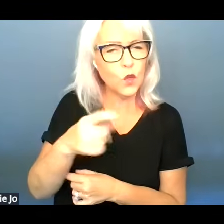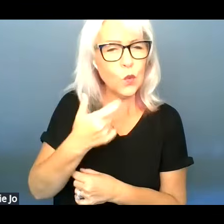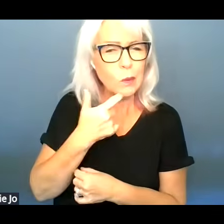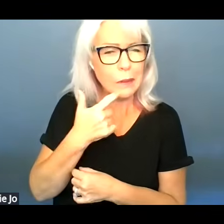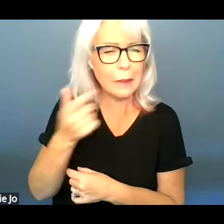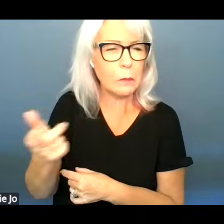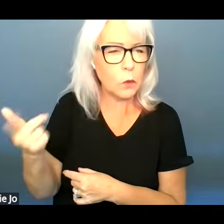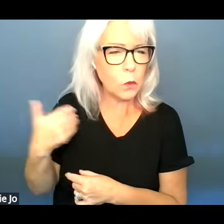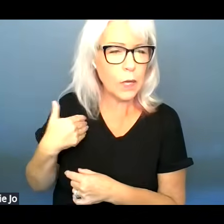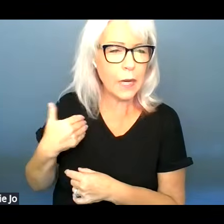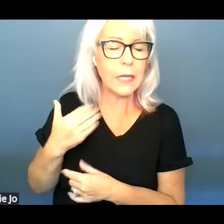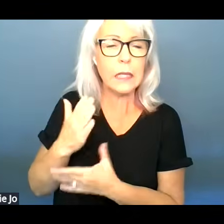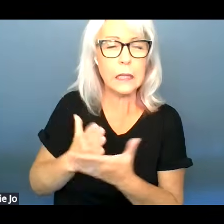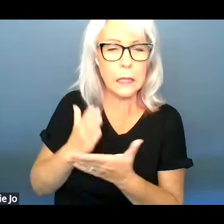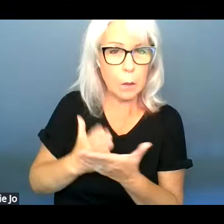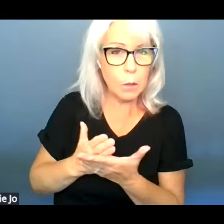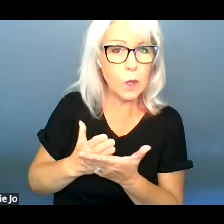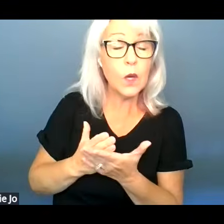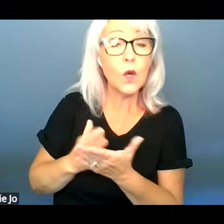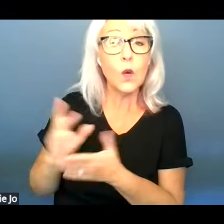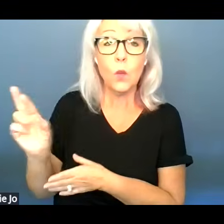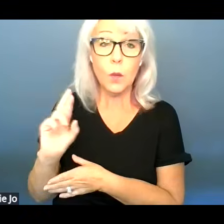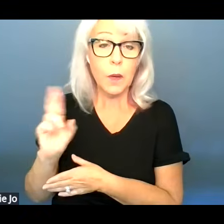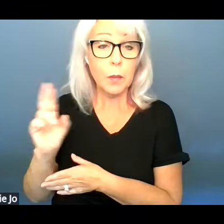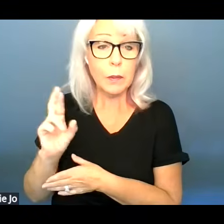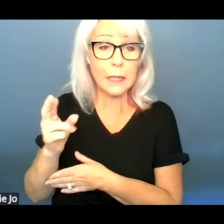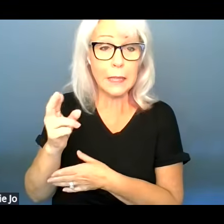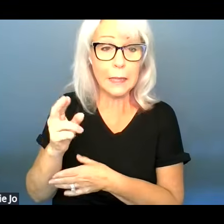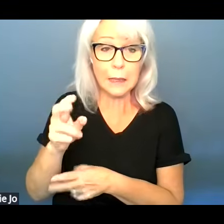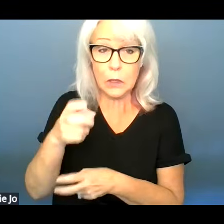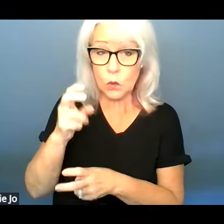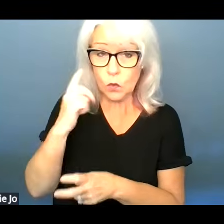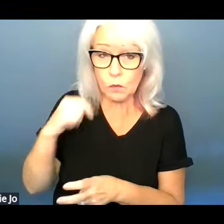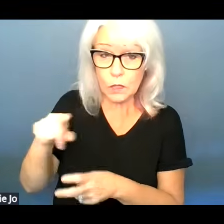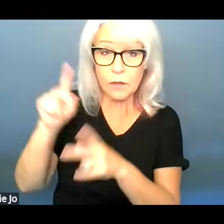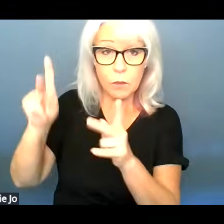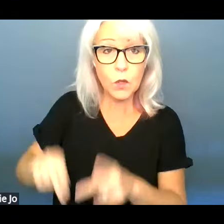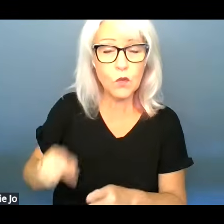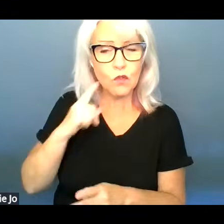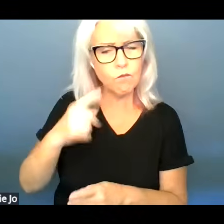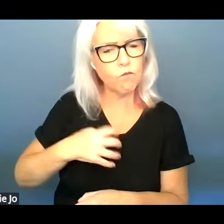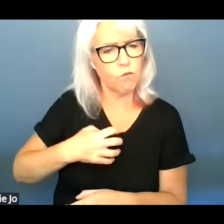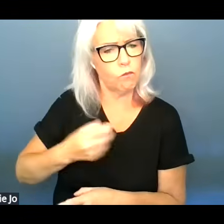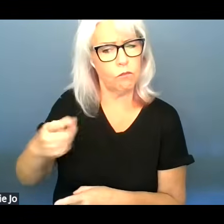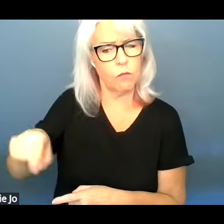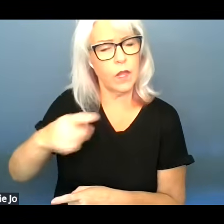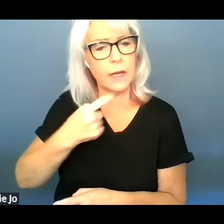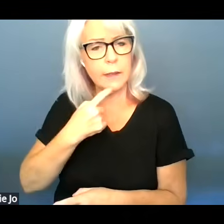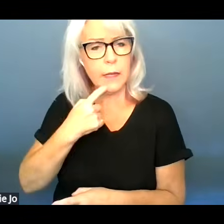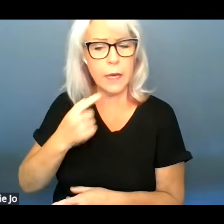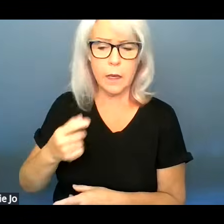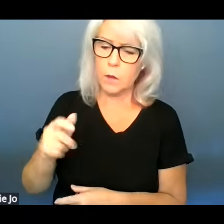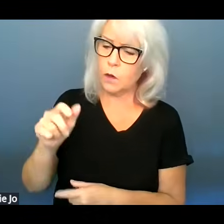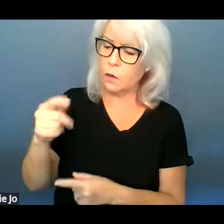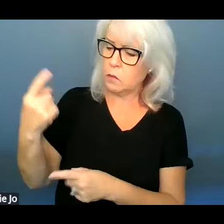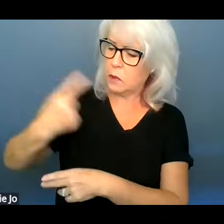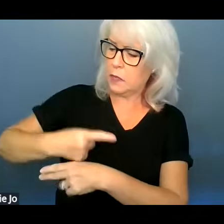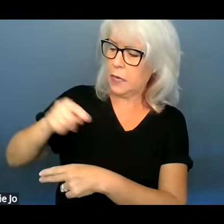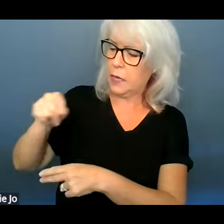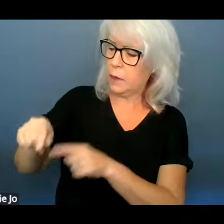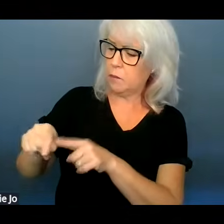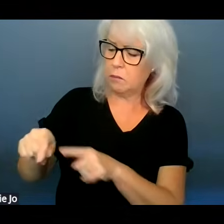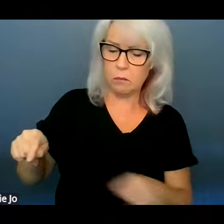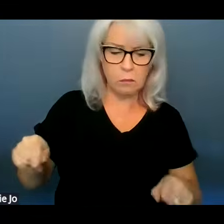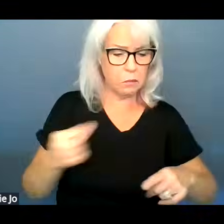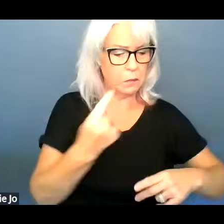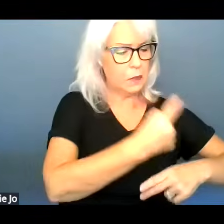or conservative-oriented person with a grudge, they come up here and they say that, you know, from date A to date B,